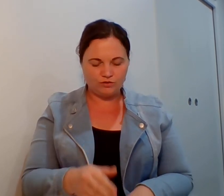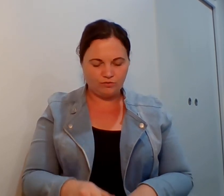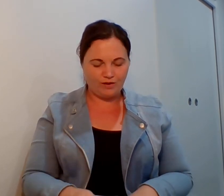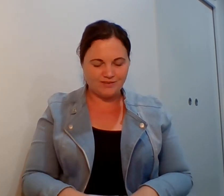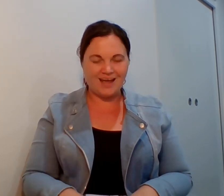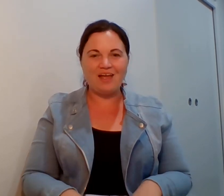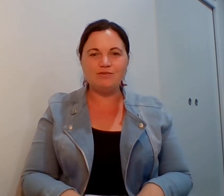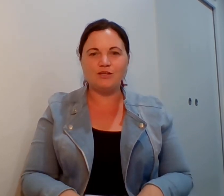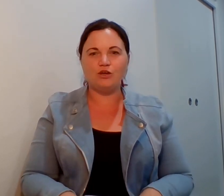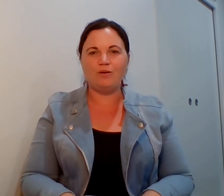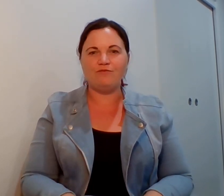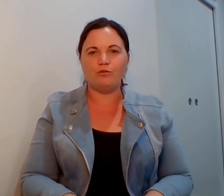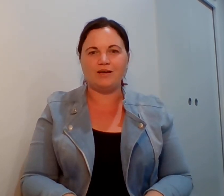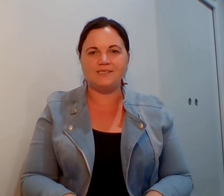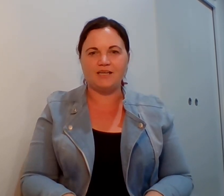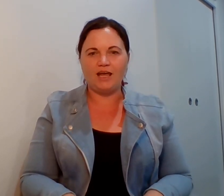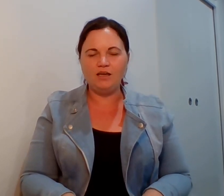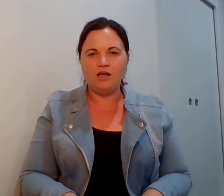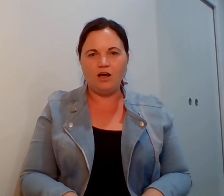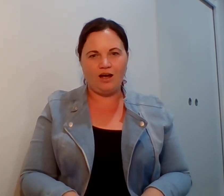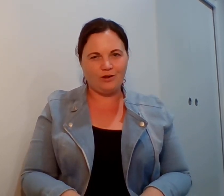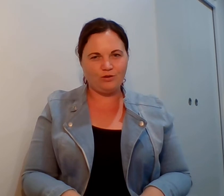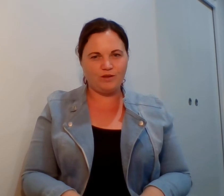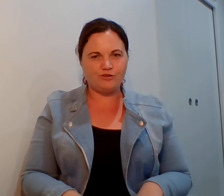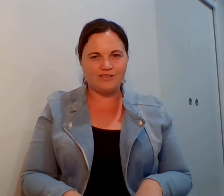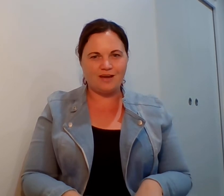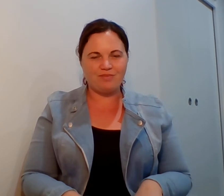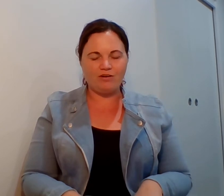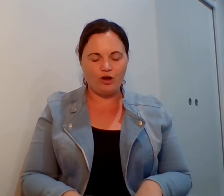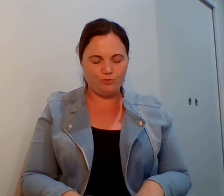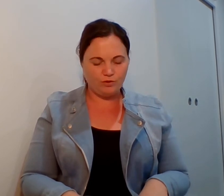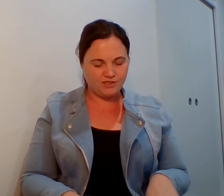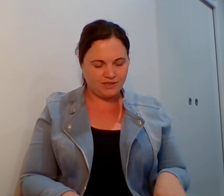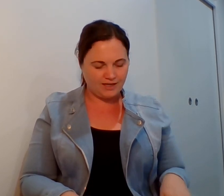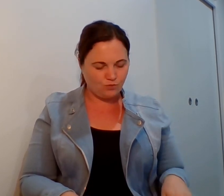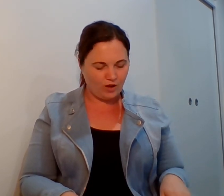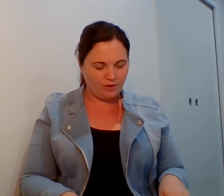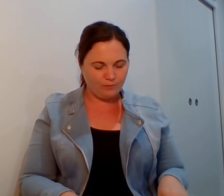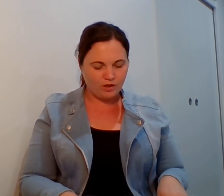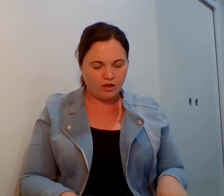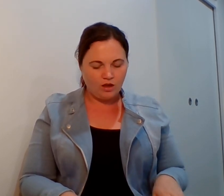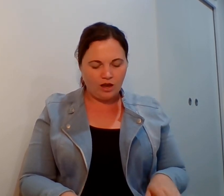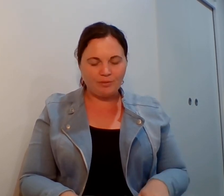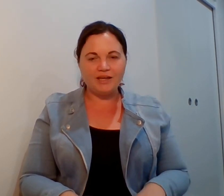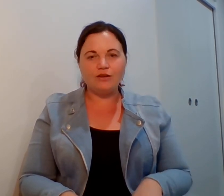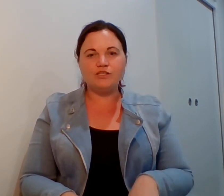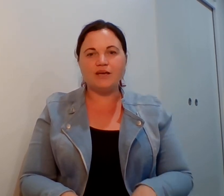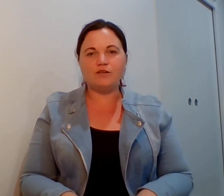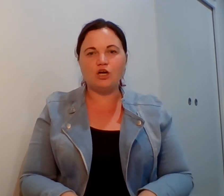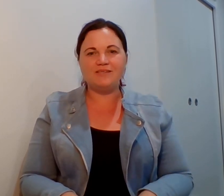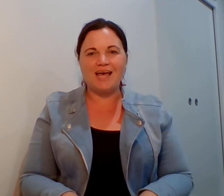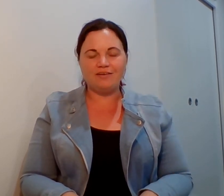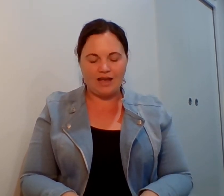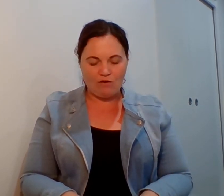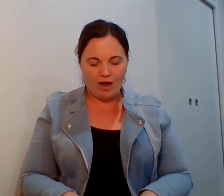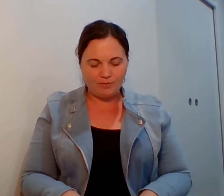Well done. That was a new one for us today. I got a little bit tricked up there. I hope you didn't as well. I'm going to get you to get the choppers out now. I'm